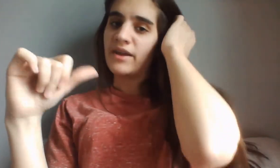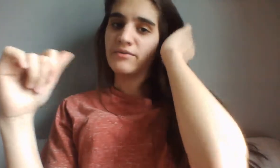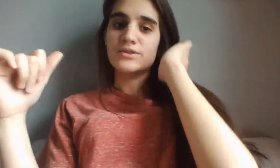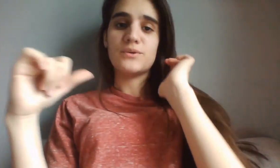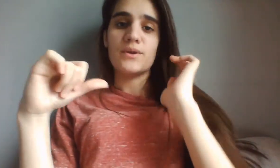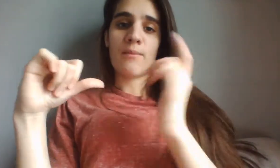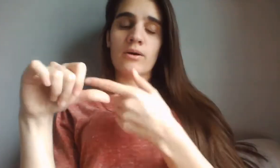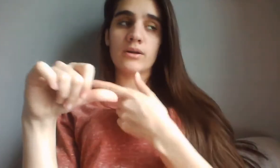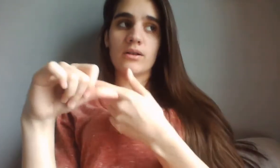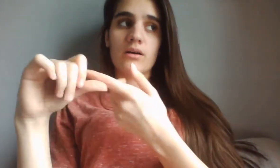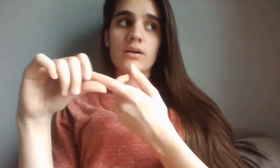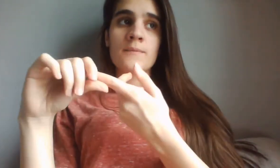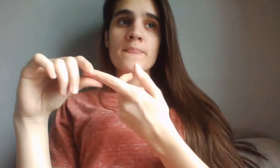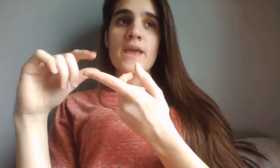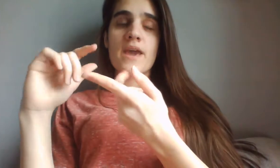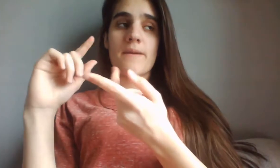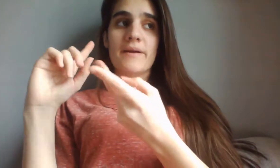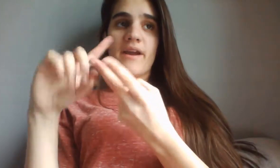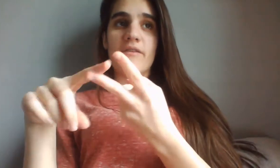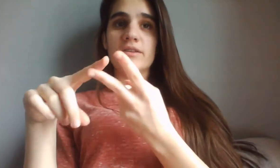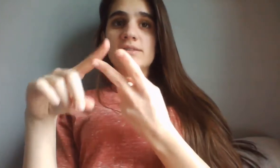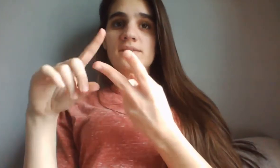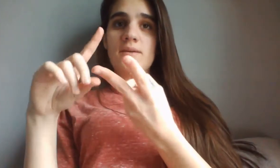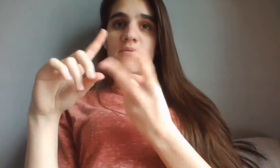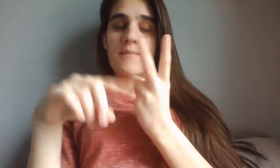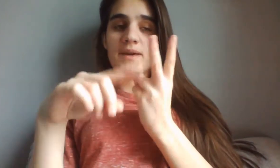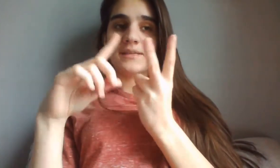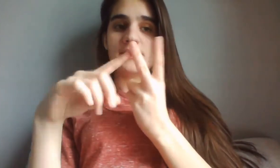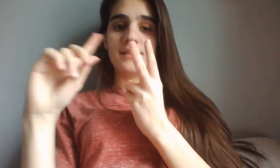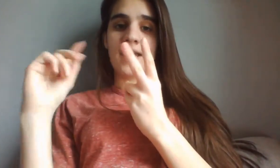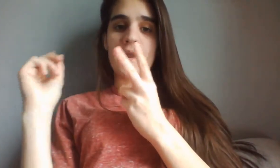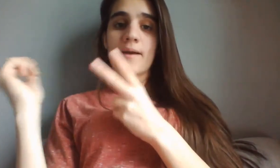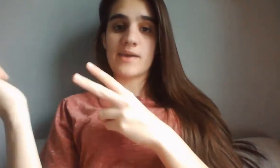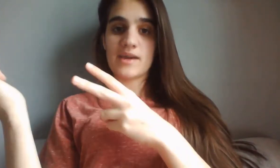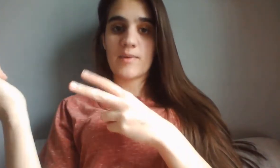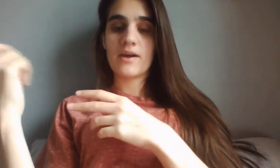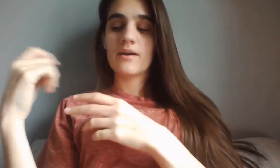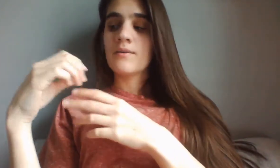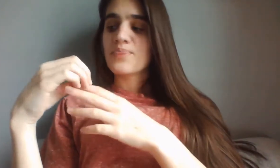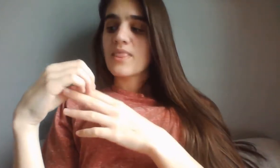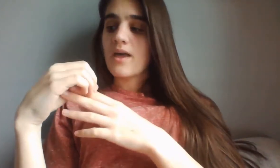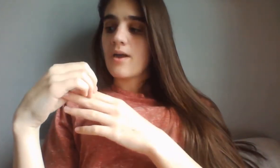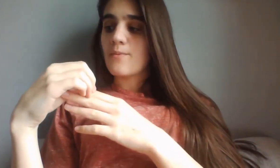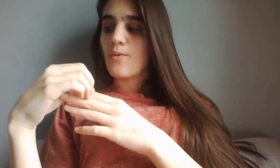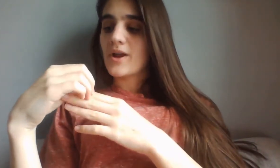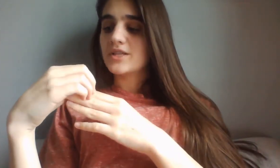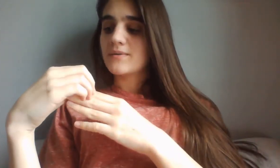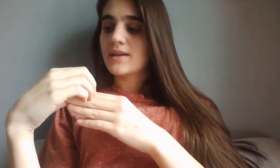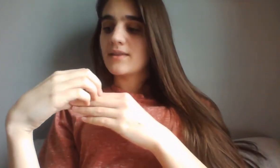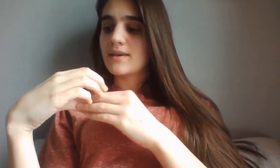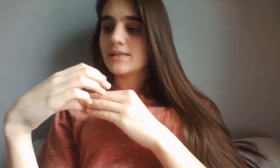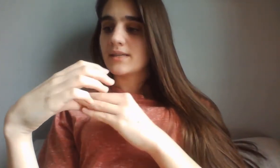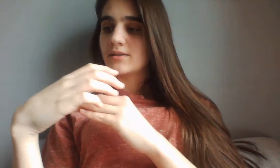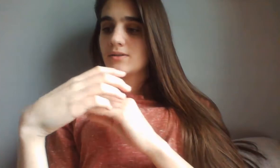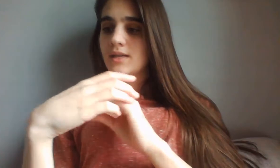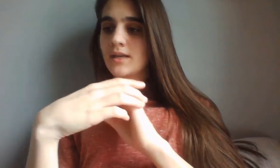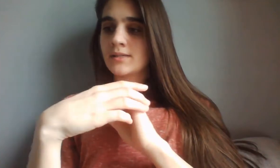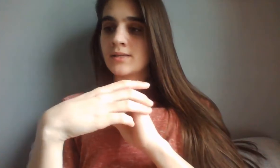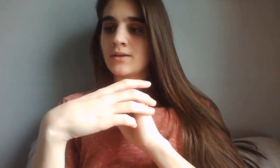is doing her monologue, and Carol is repeatedly saying a baby. When doing this N2C lesson,